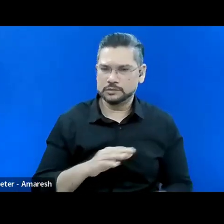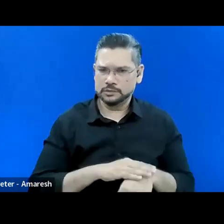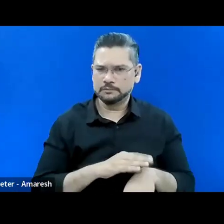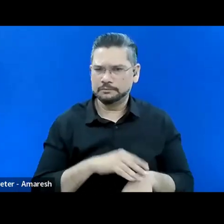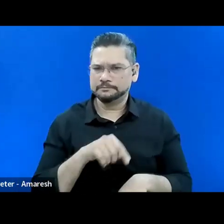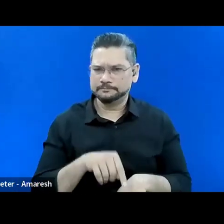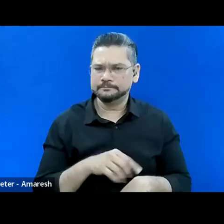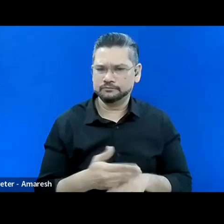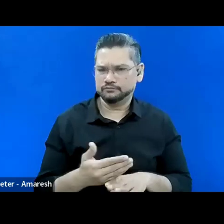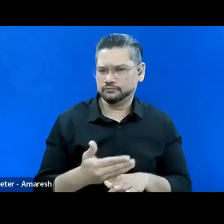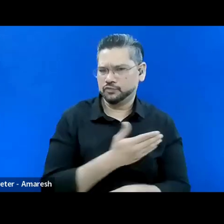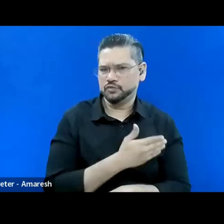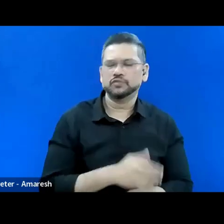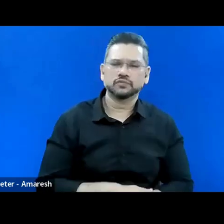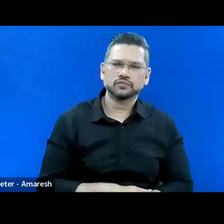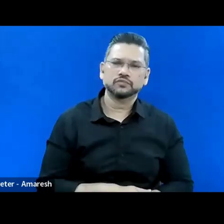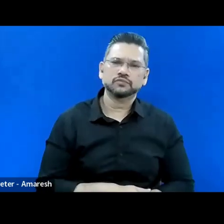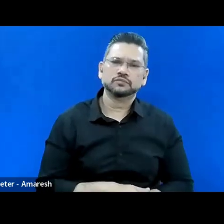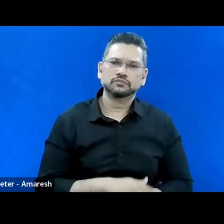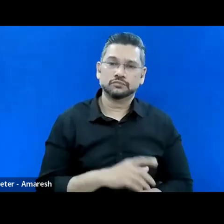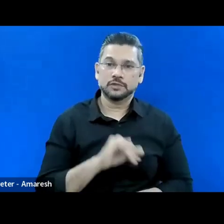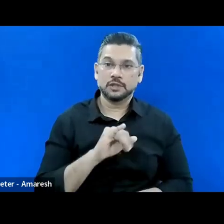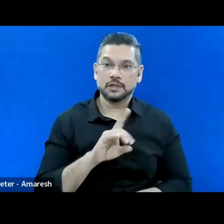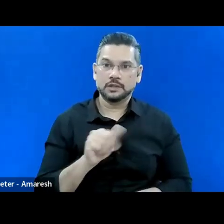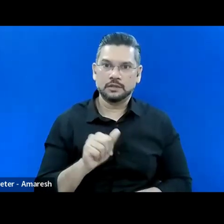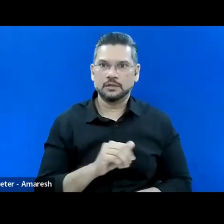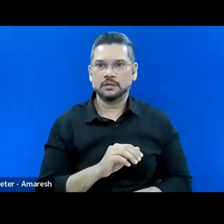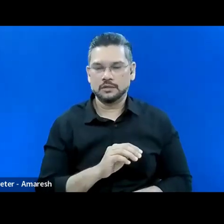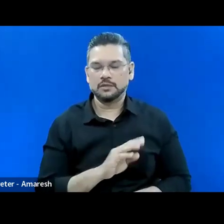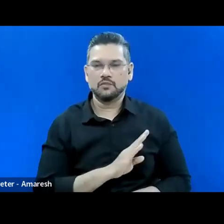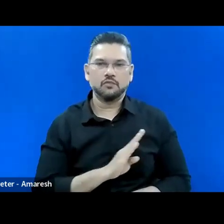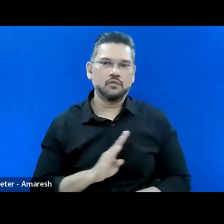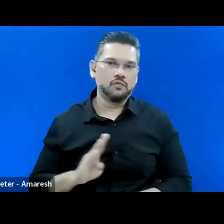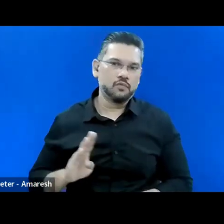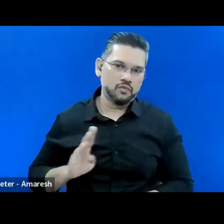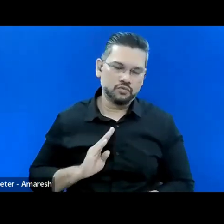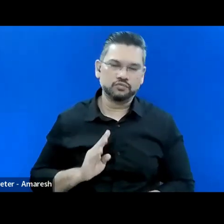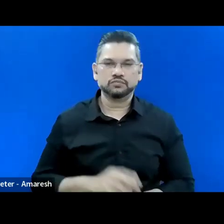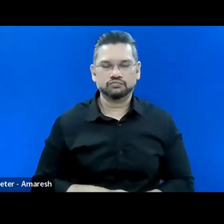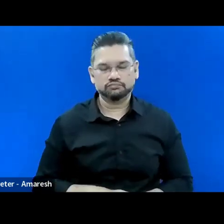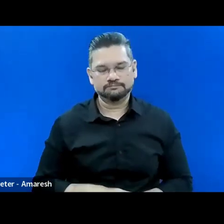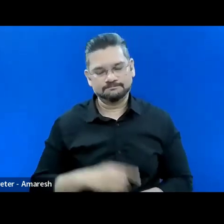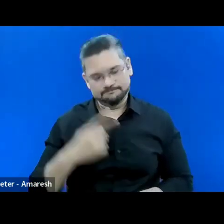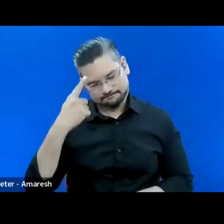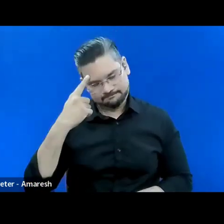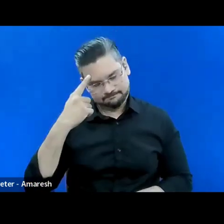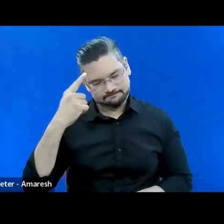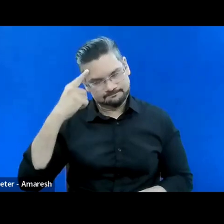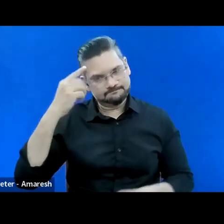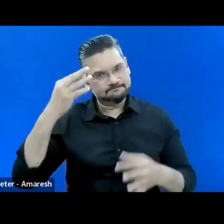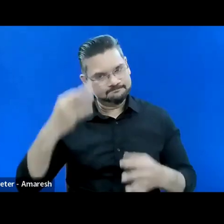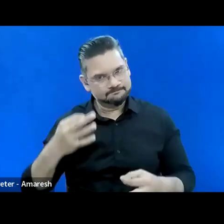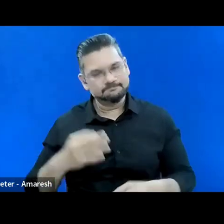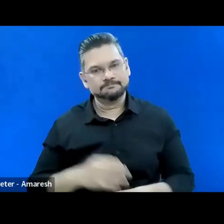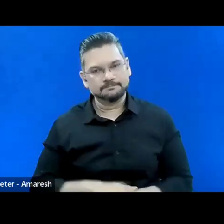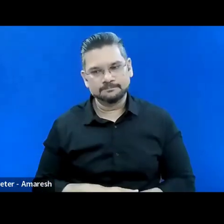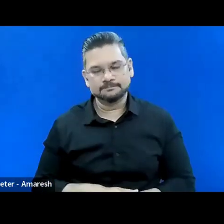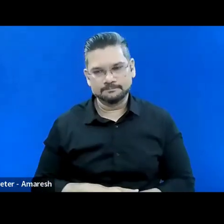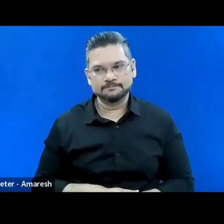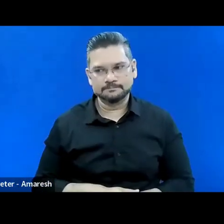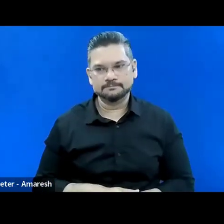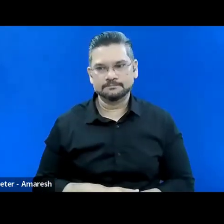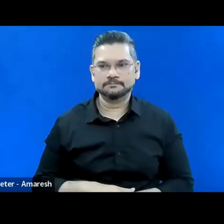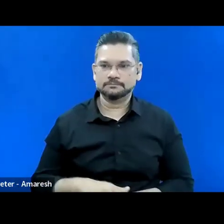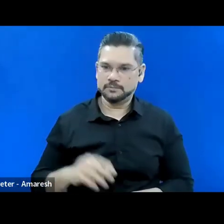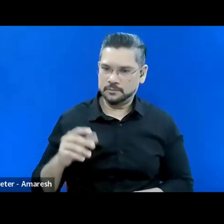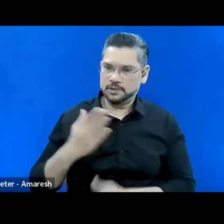and program committee took the decision to include the rights and the realization of rights of